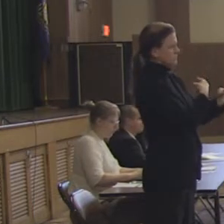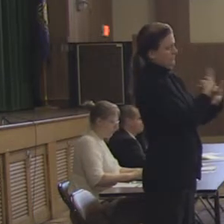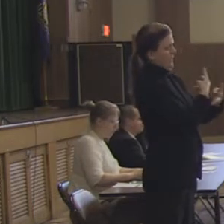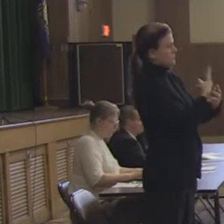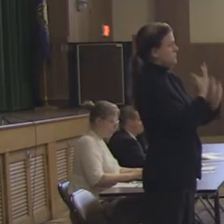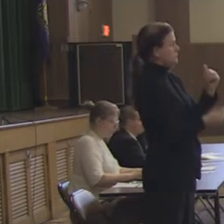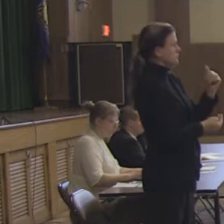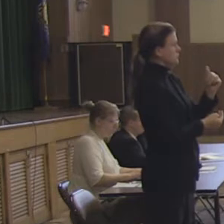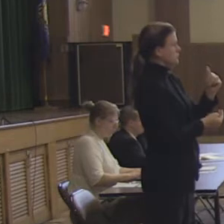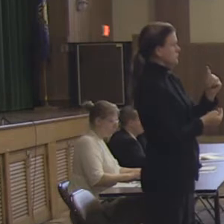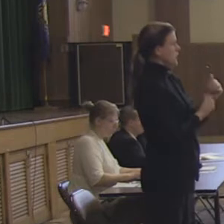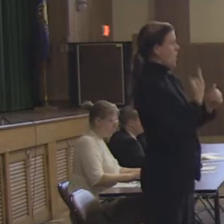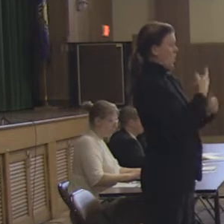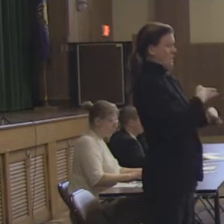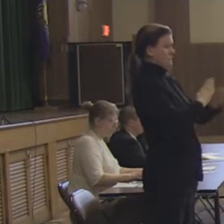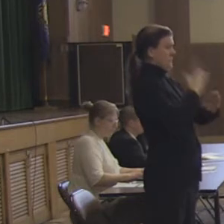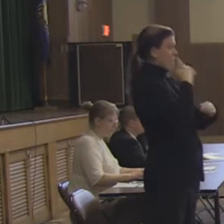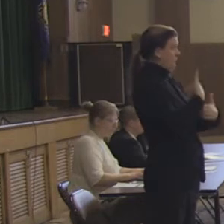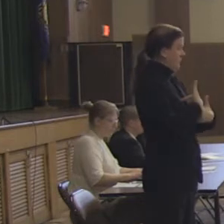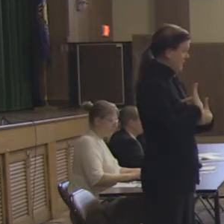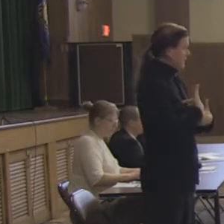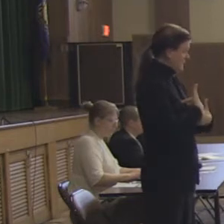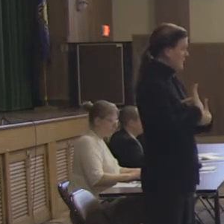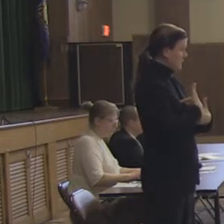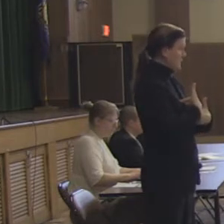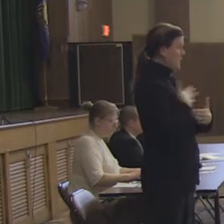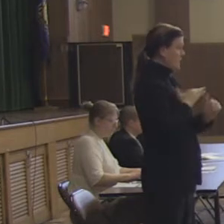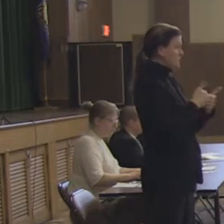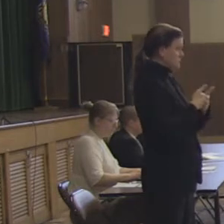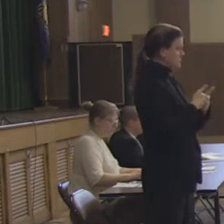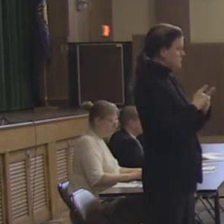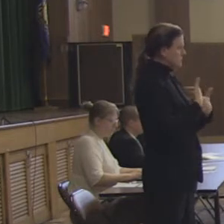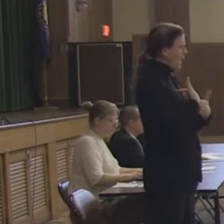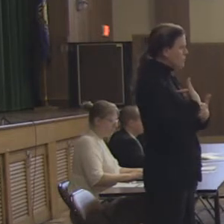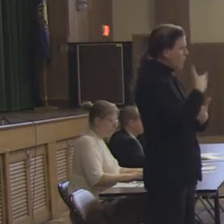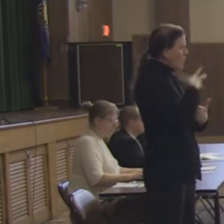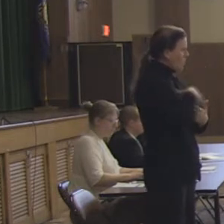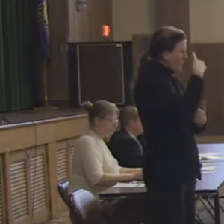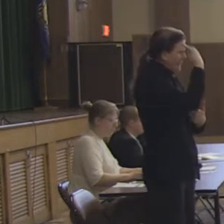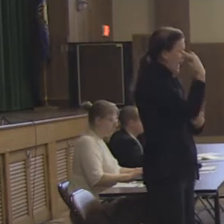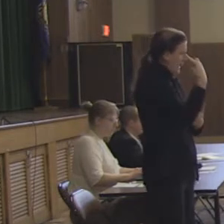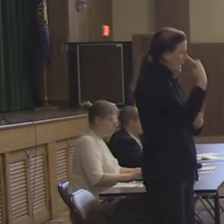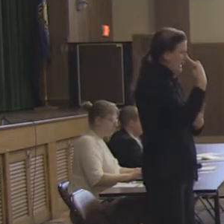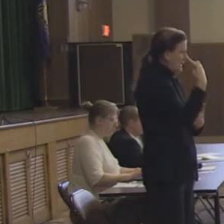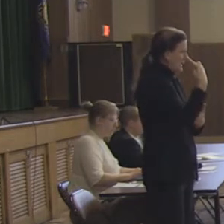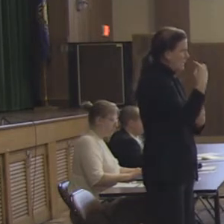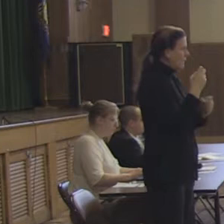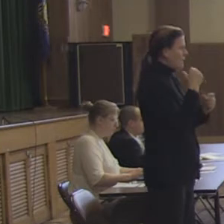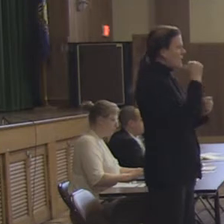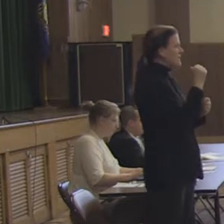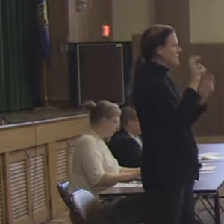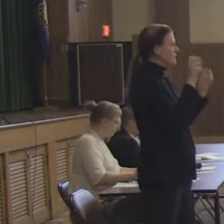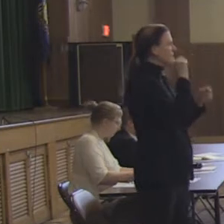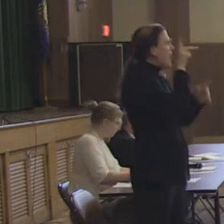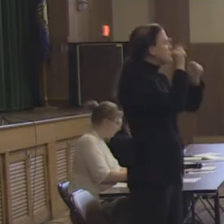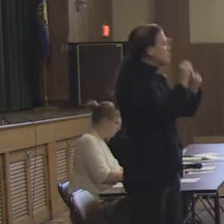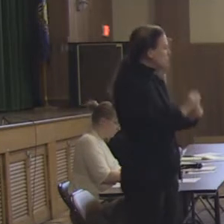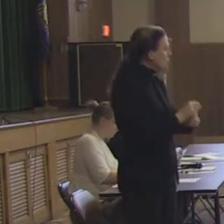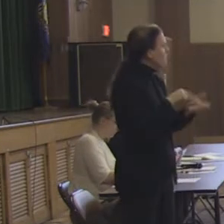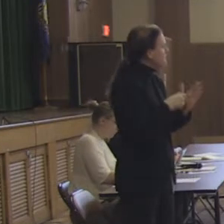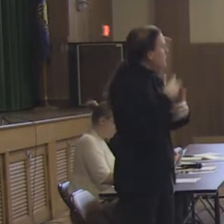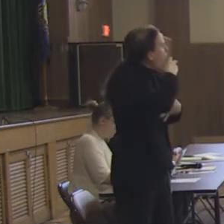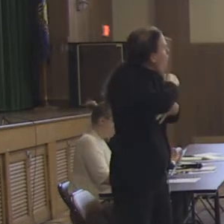of the challenges and barriers that a lot of black women like myself, not only being non-traditional students,